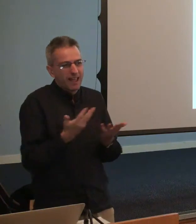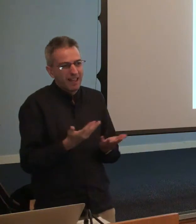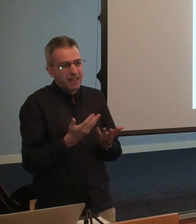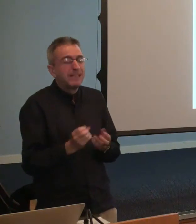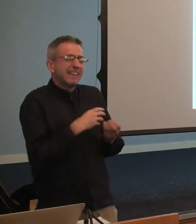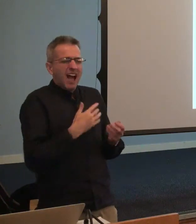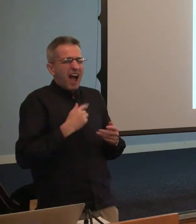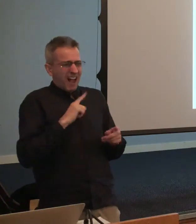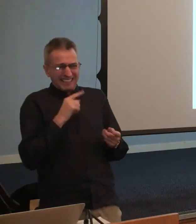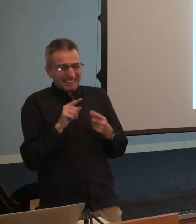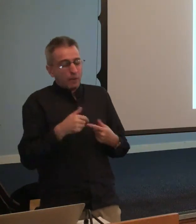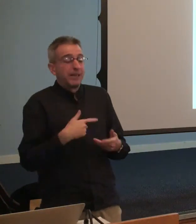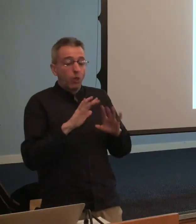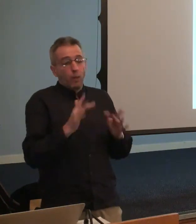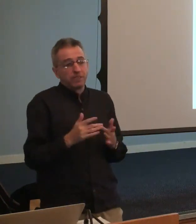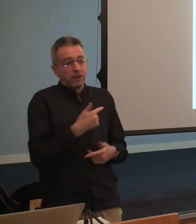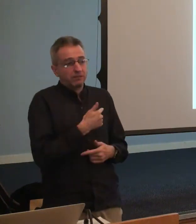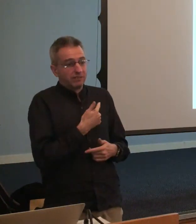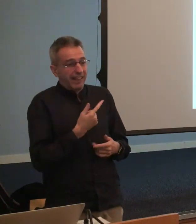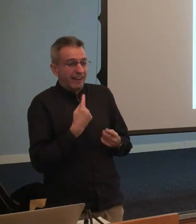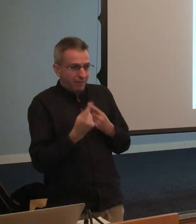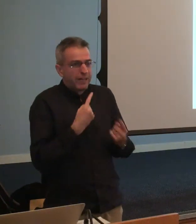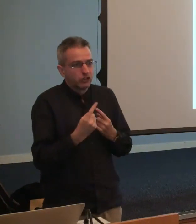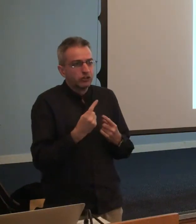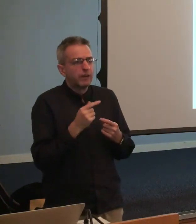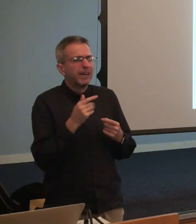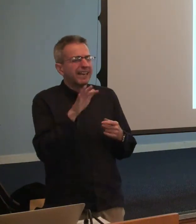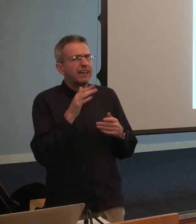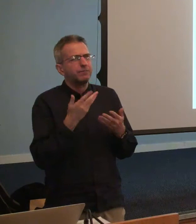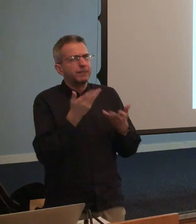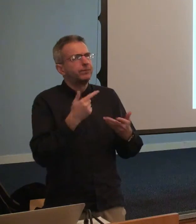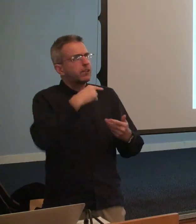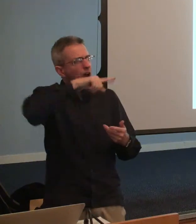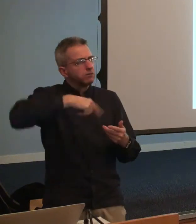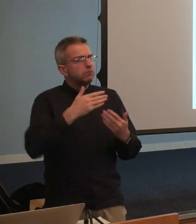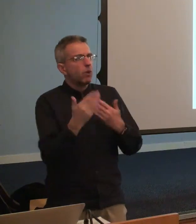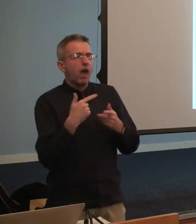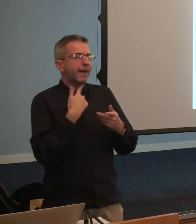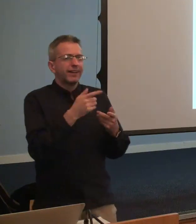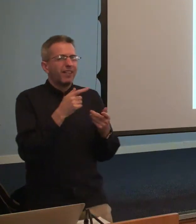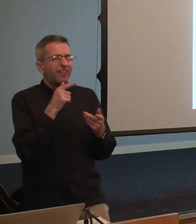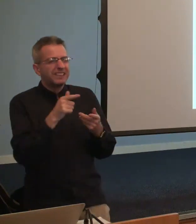information really is on the website in more detail. It's worth having a look at that for more information.